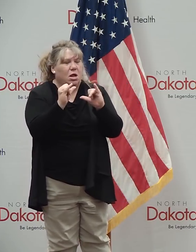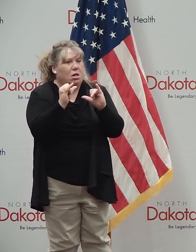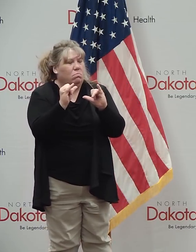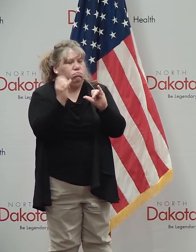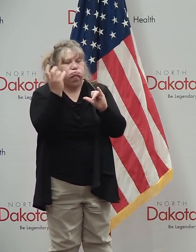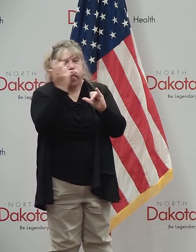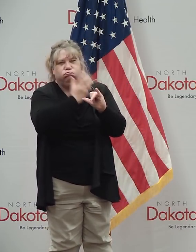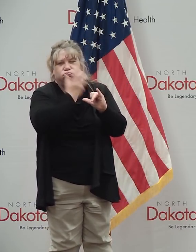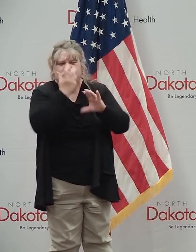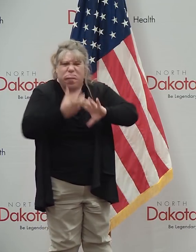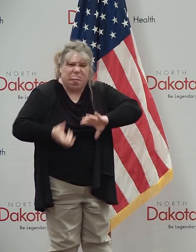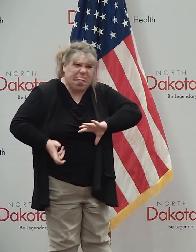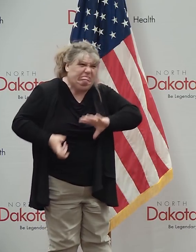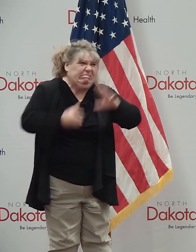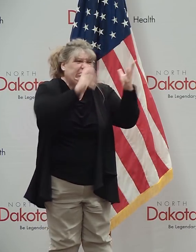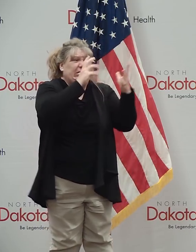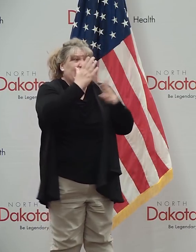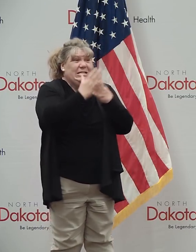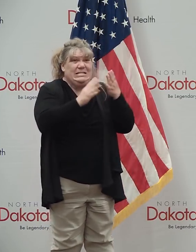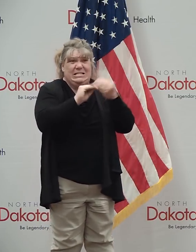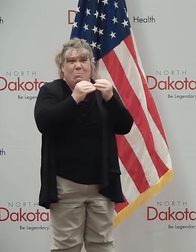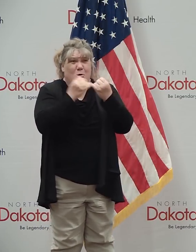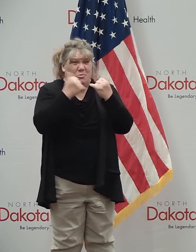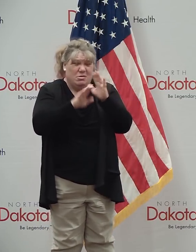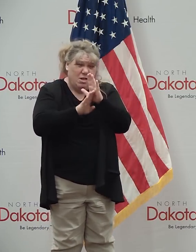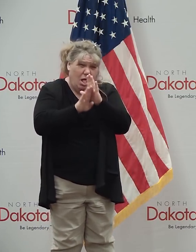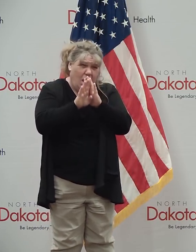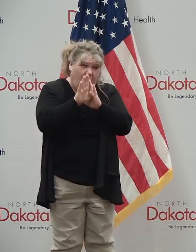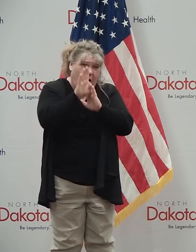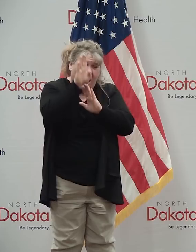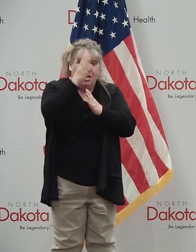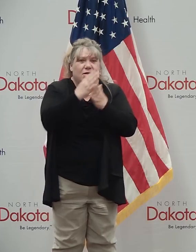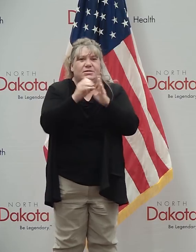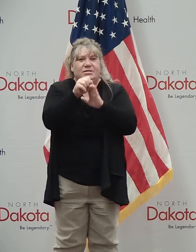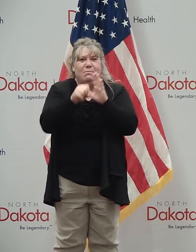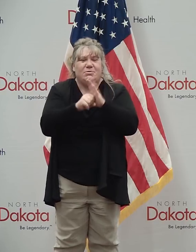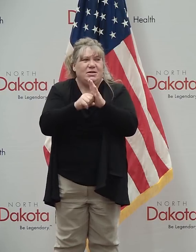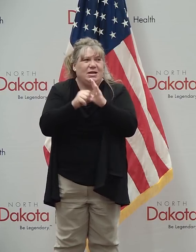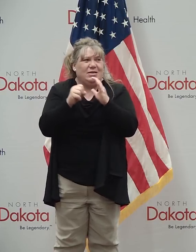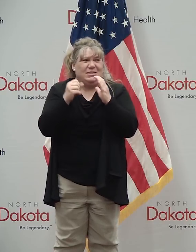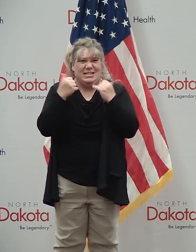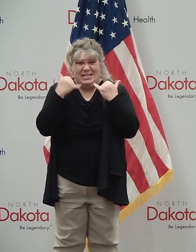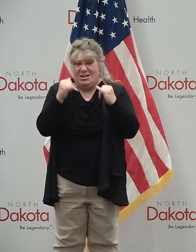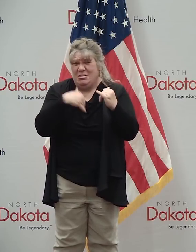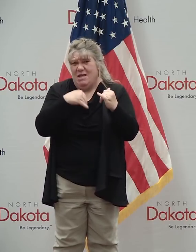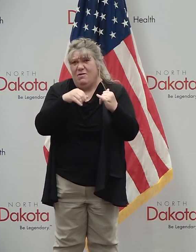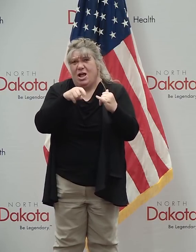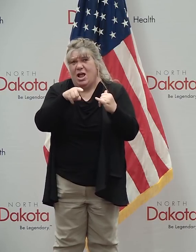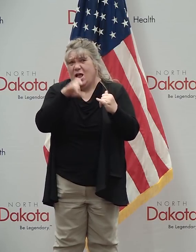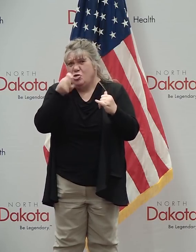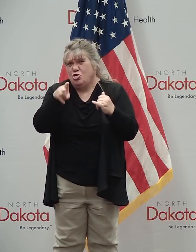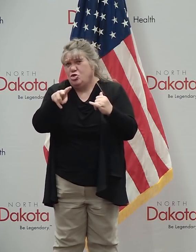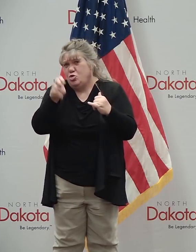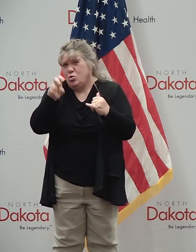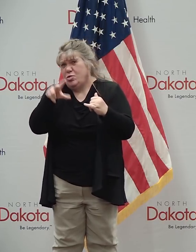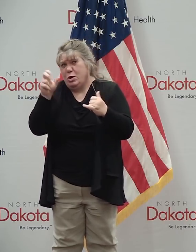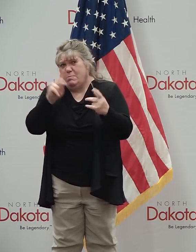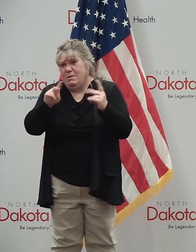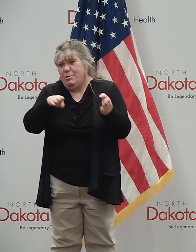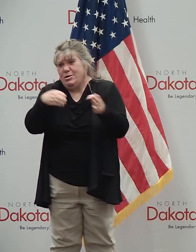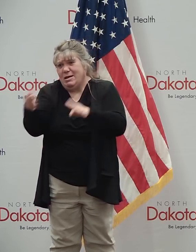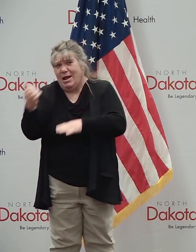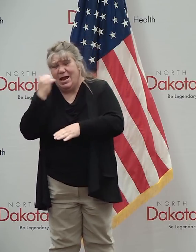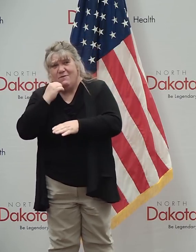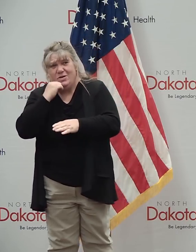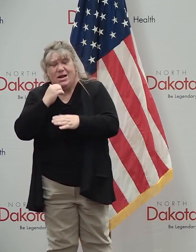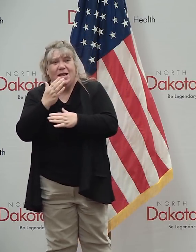pandemic. Some of them still have numbers that are not trending down. Some states are still losing hundreds of deaths a day, and some are still